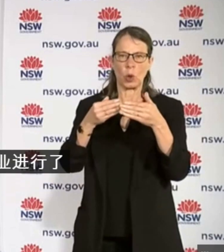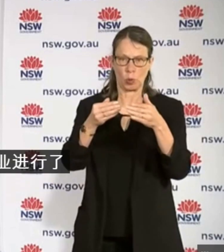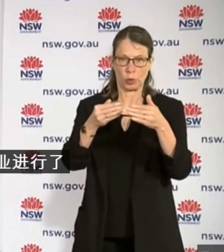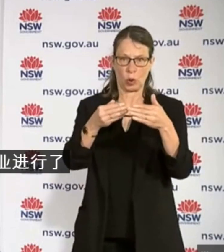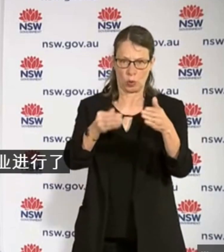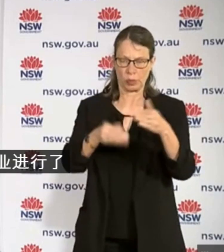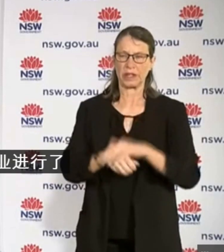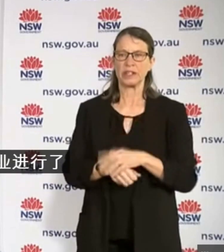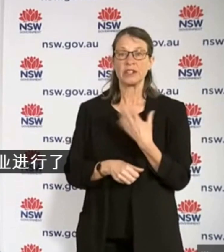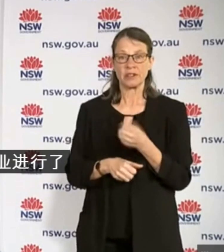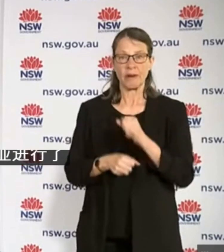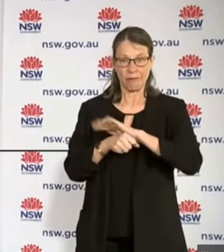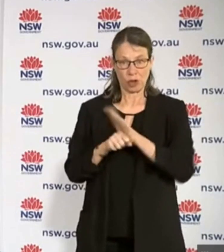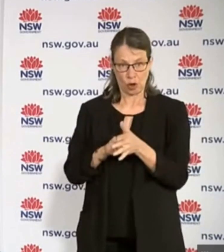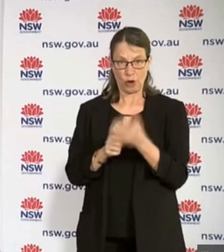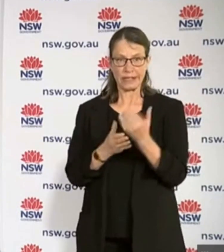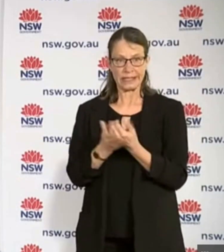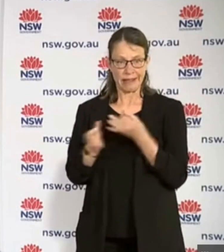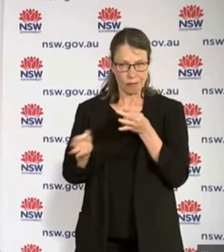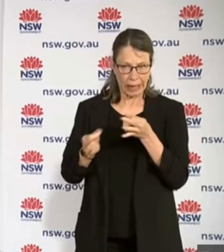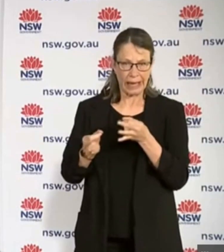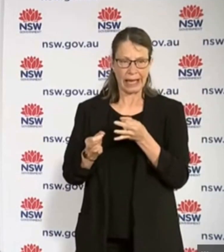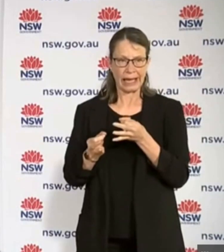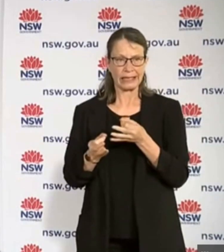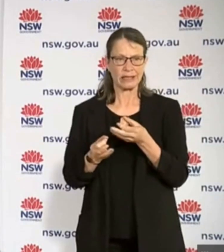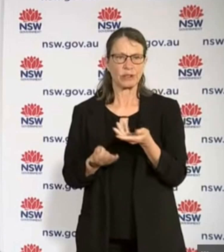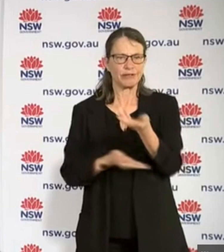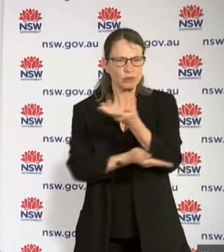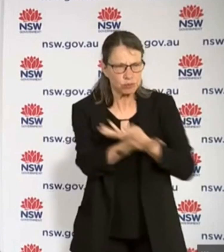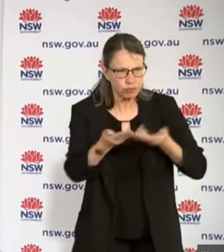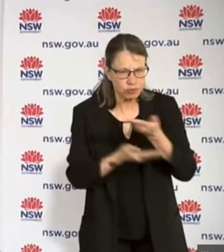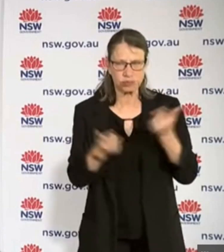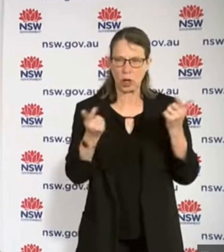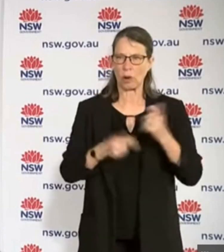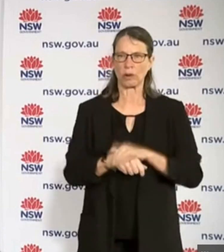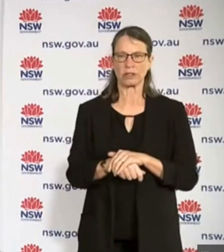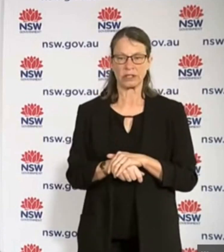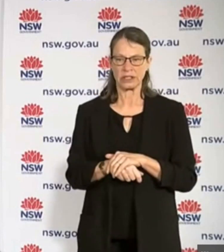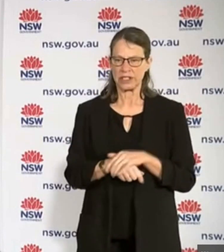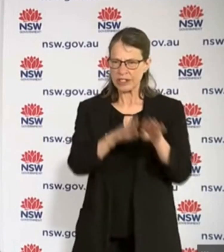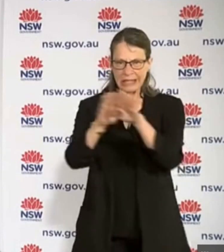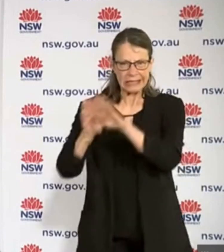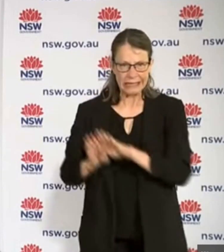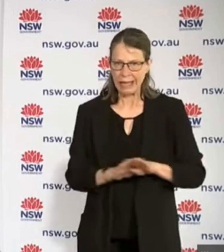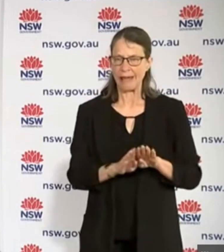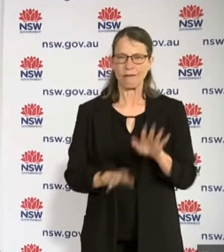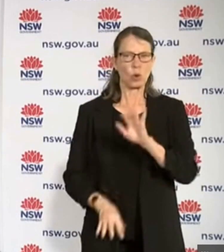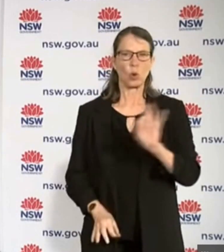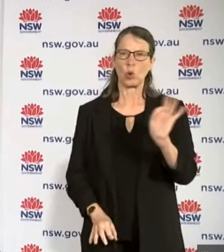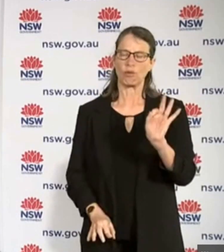of work with industry. Certainly it's not a one-size-fits-all, so a number of larger construction sites have